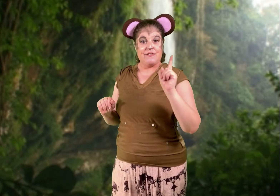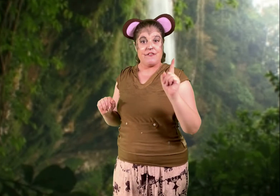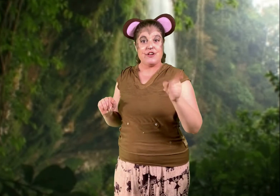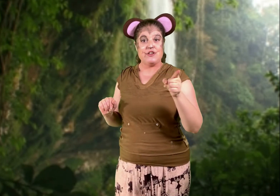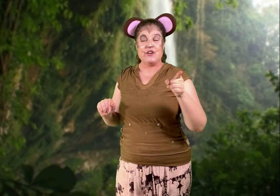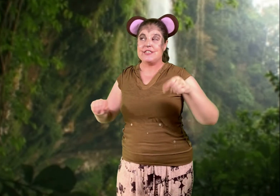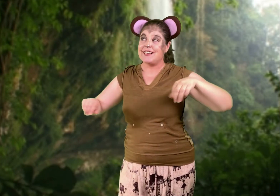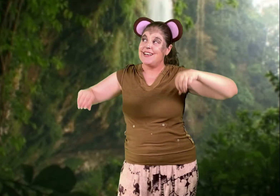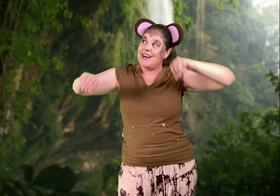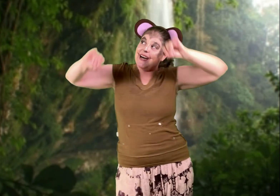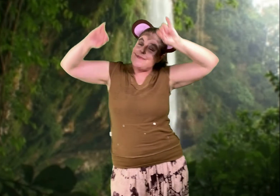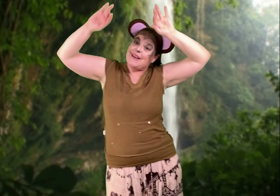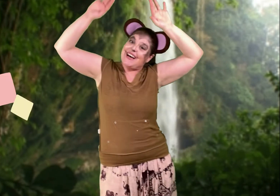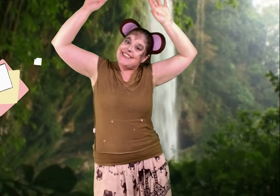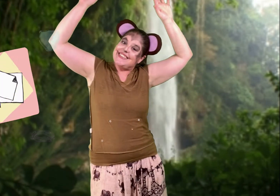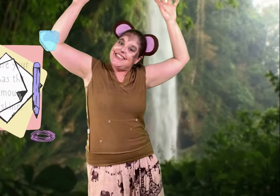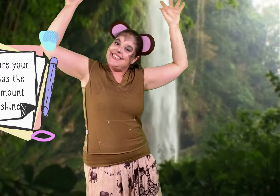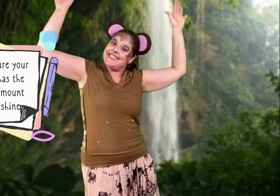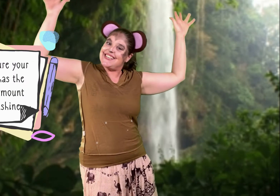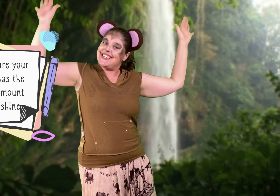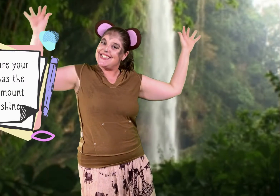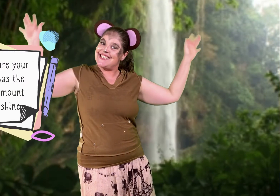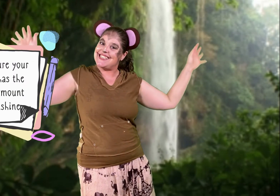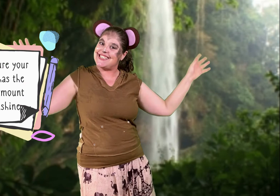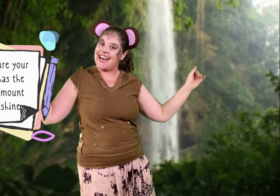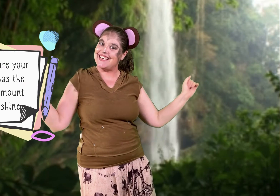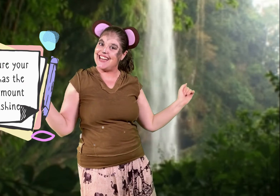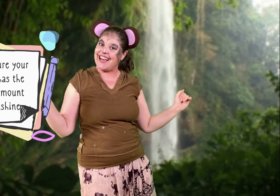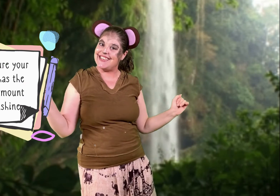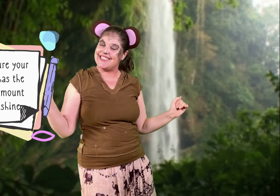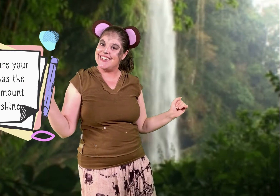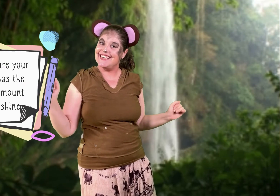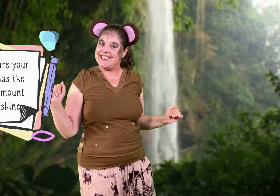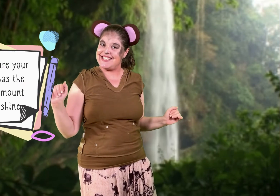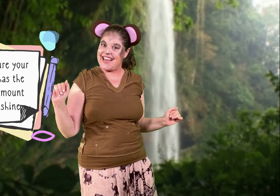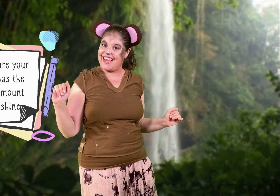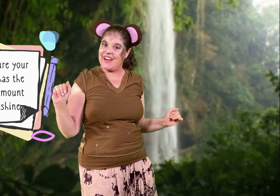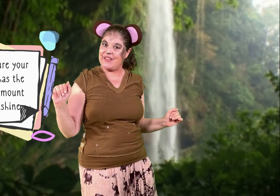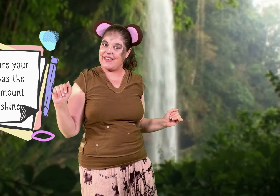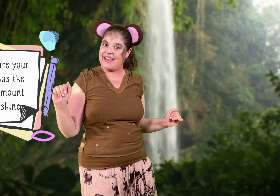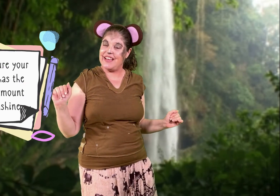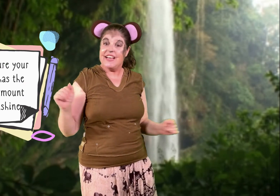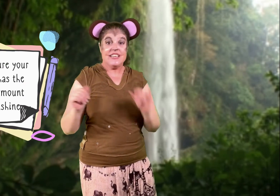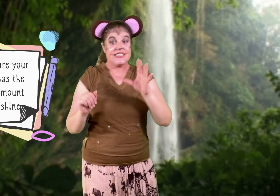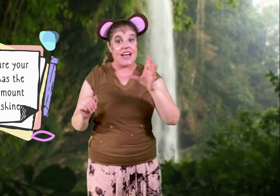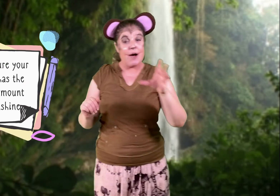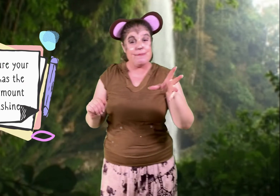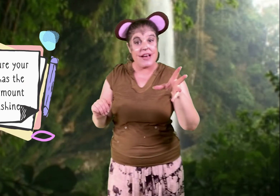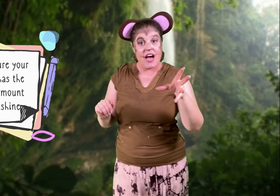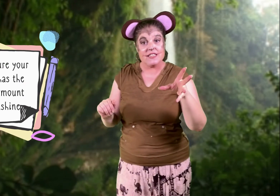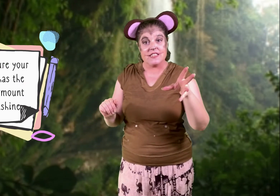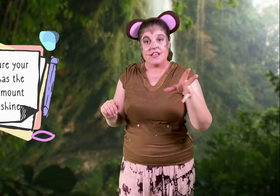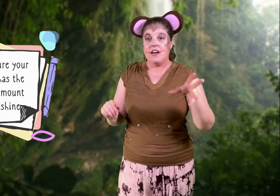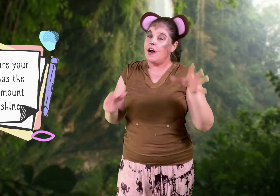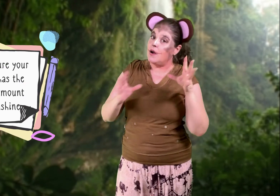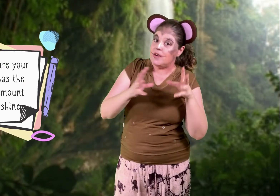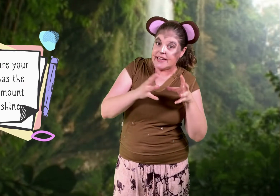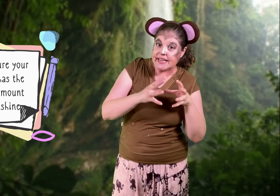Very good. A plant needs sunlight to stay healthy. Some plants only need a